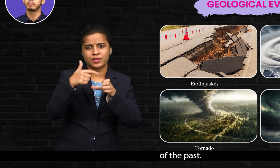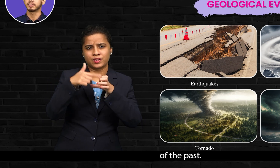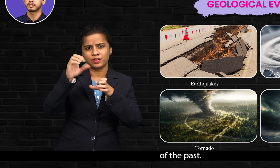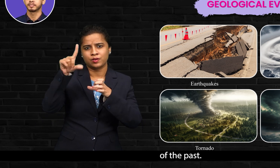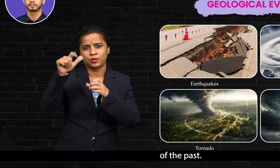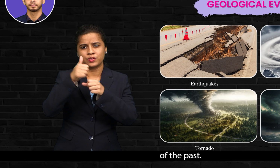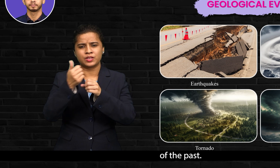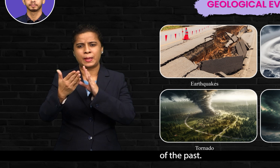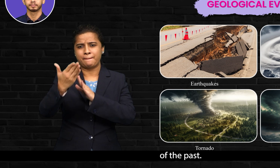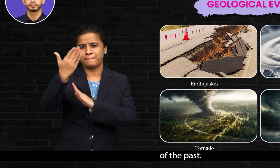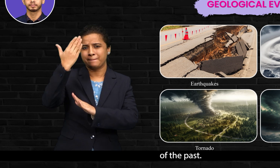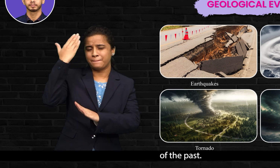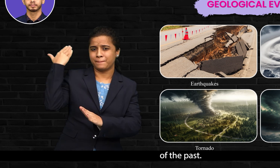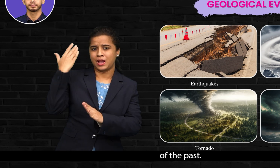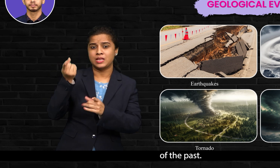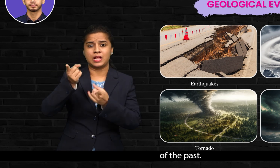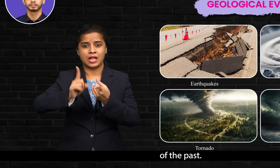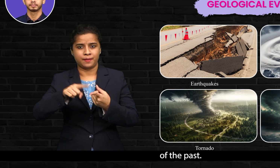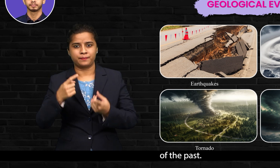of the past.